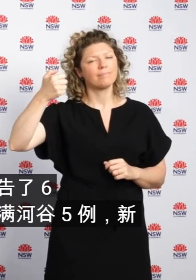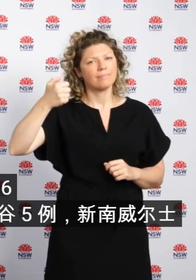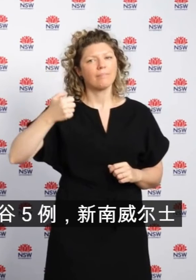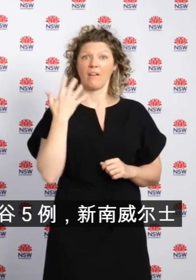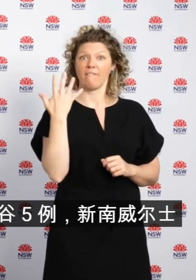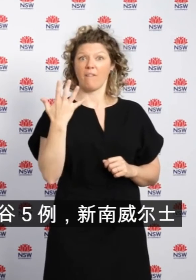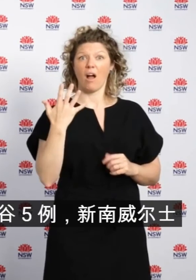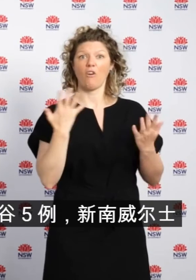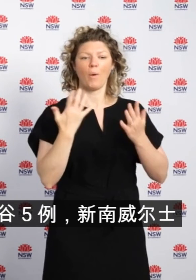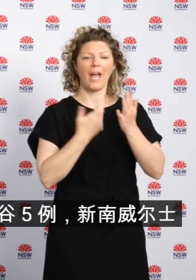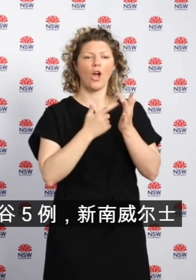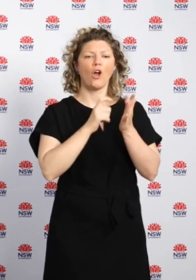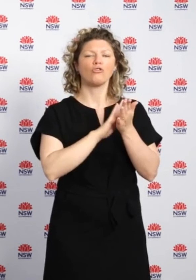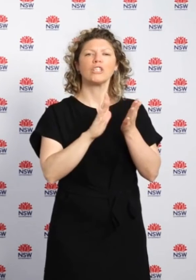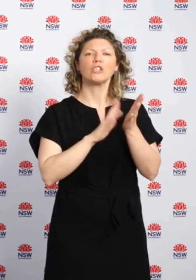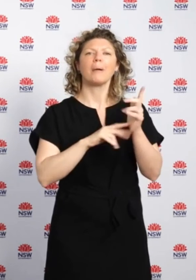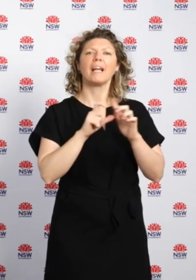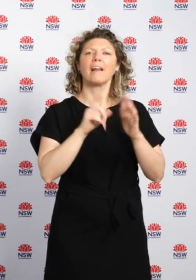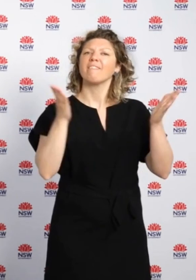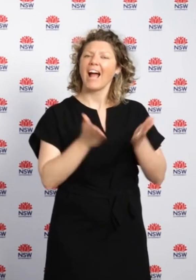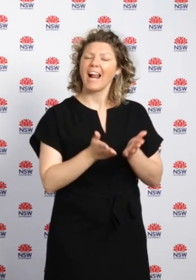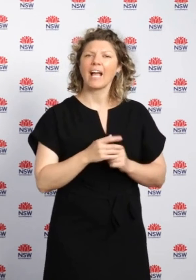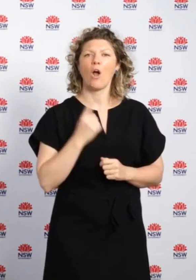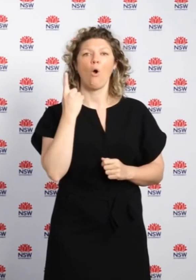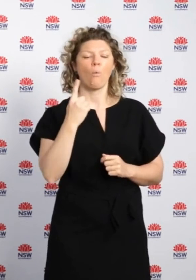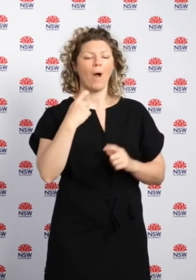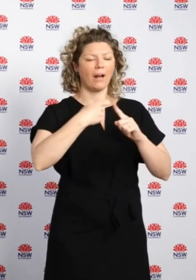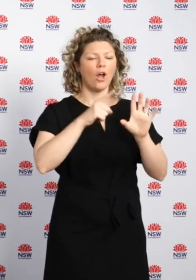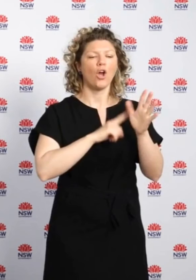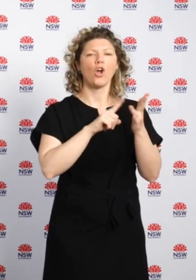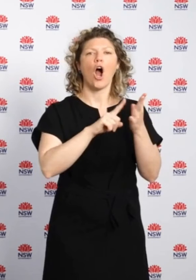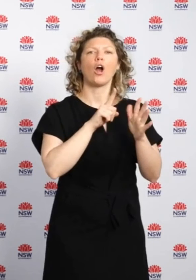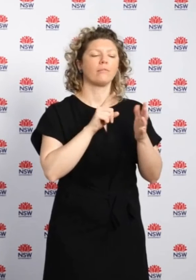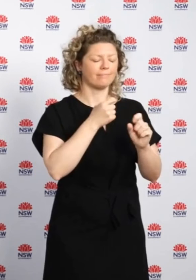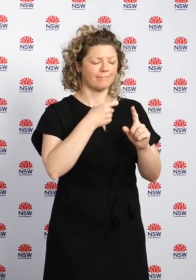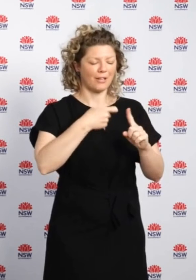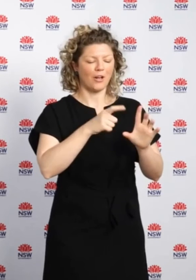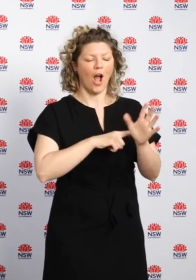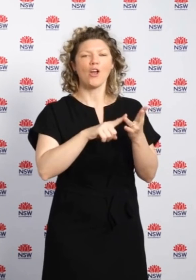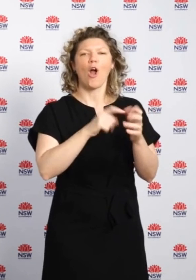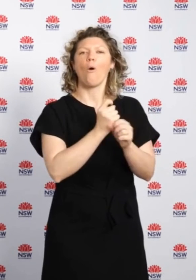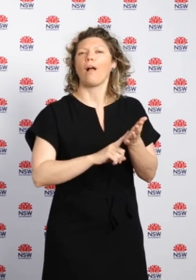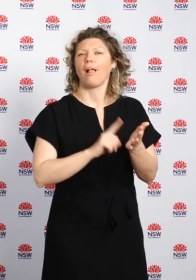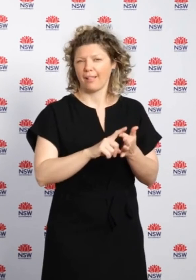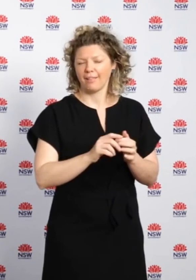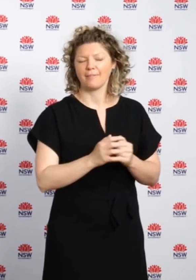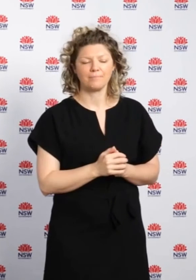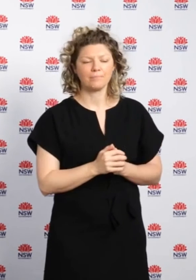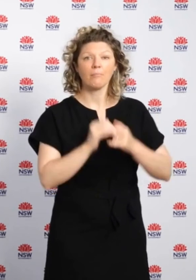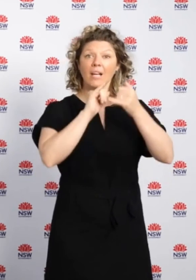including 5 in the Richmond Valley and 1 in Kyogle LGA. In southern New South